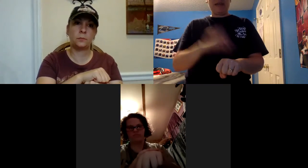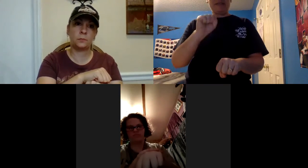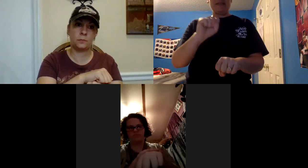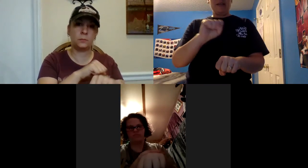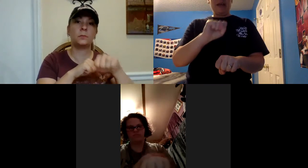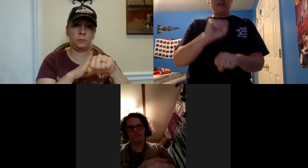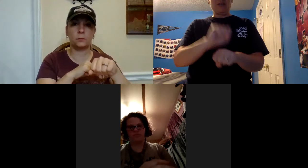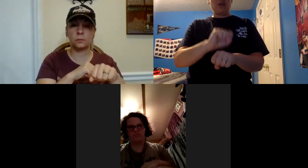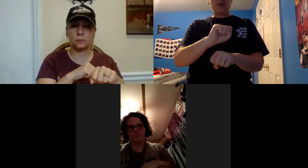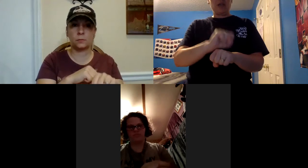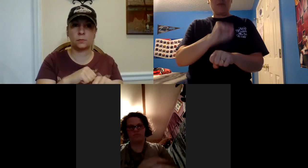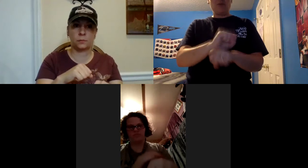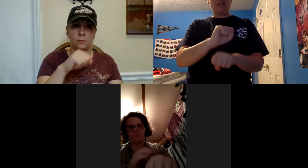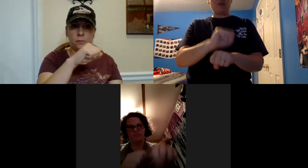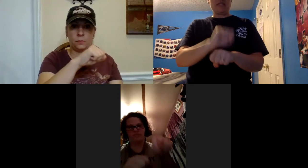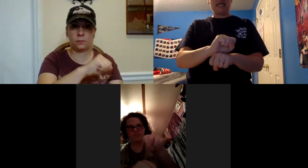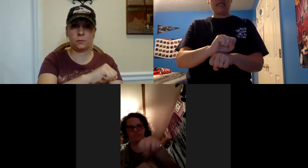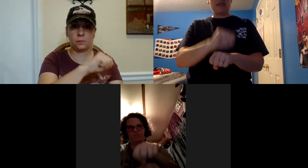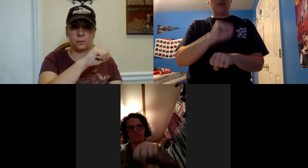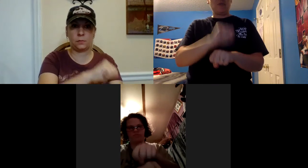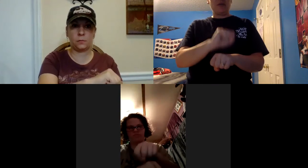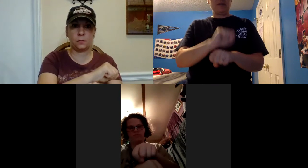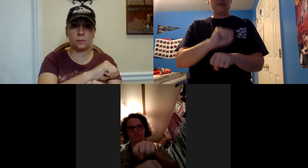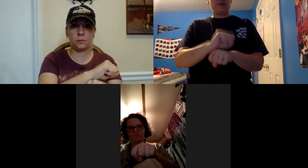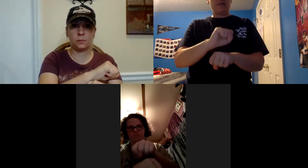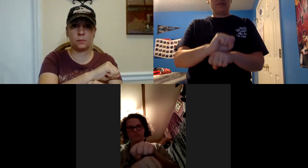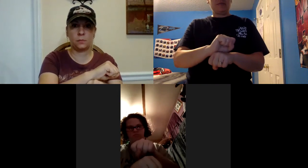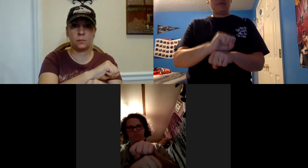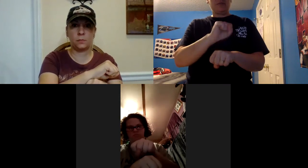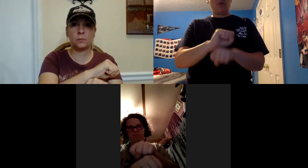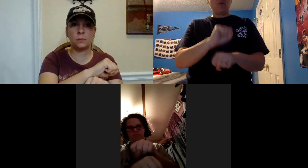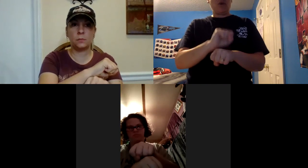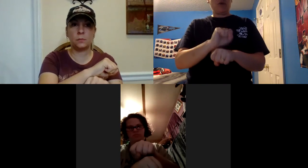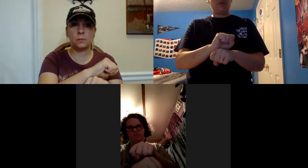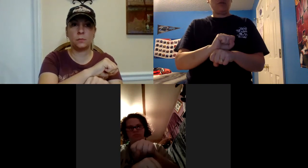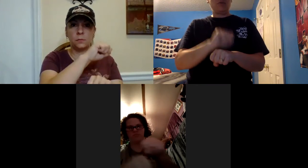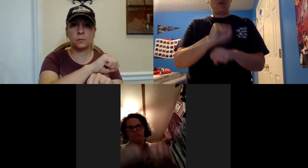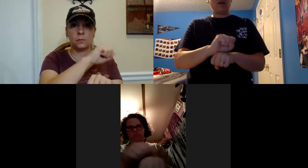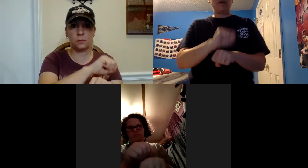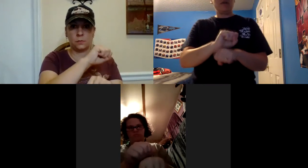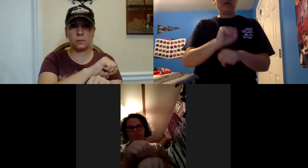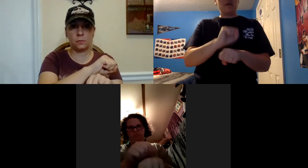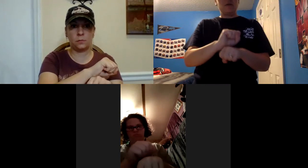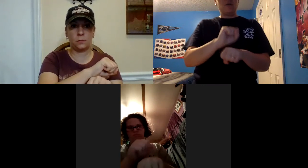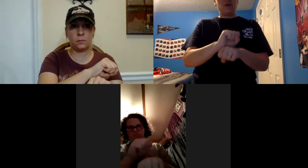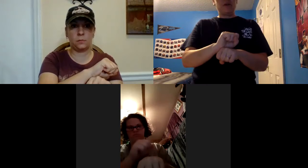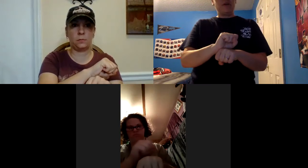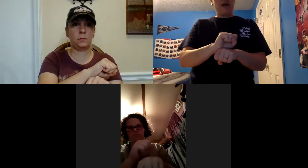your base. And so the top one is going to hit the other one. So work.